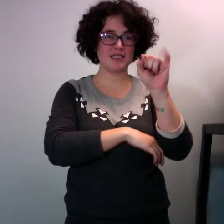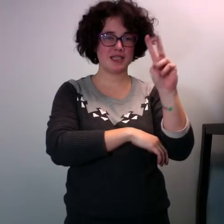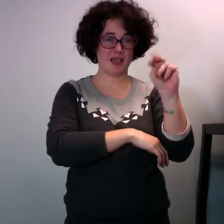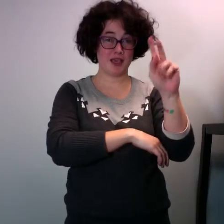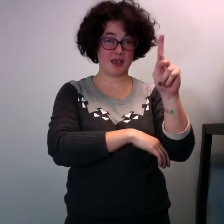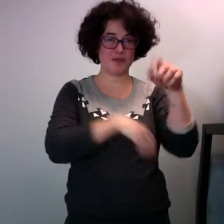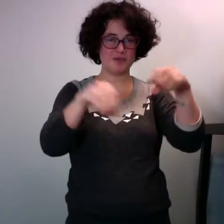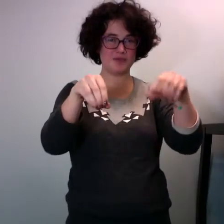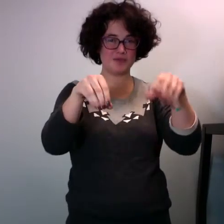well.